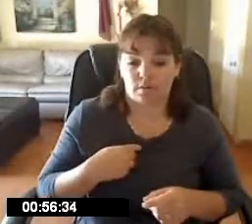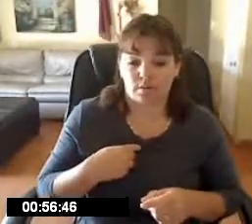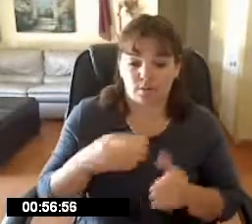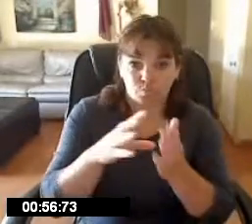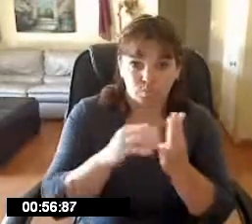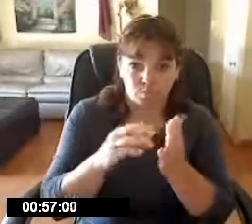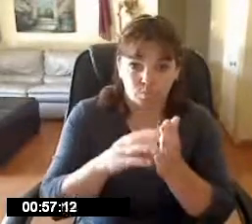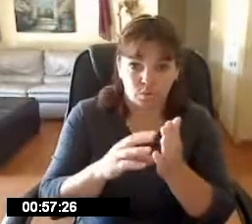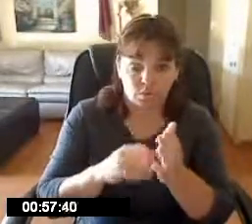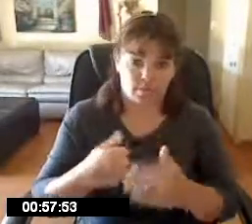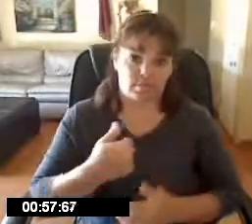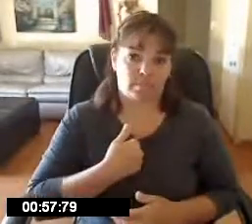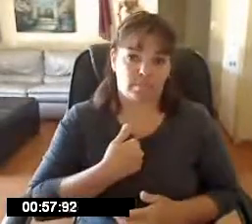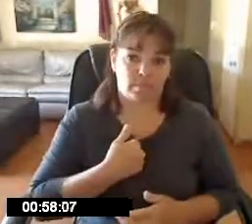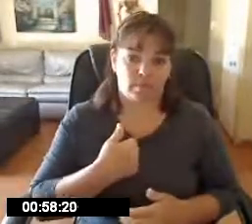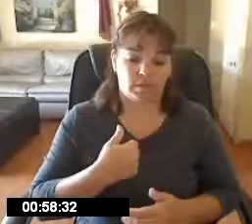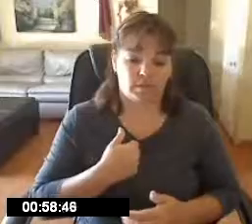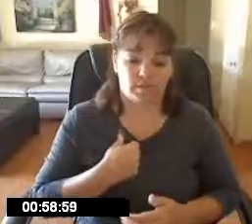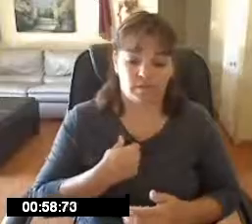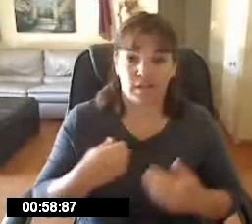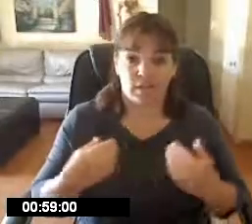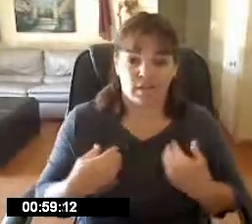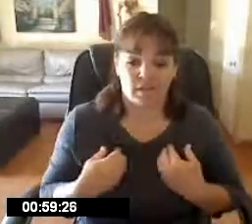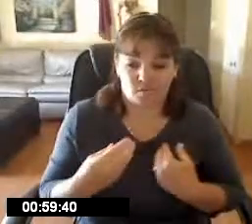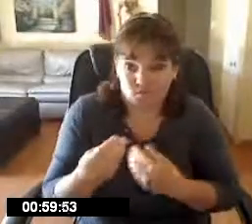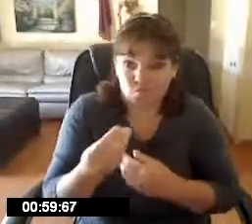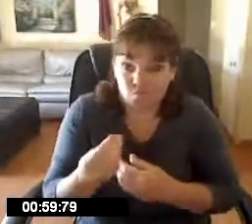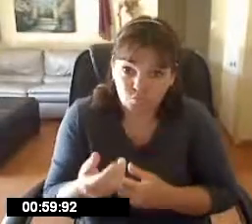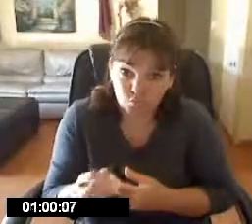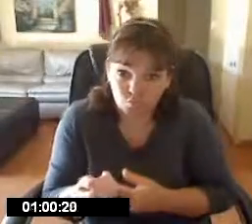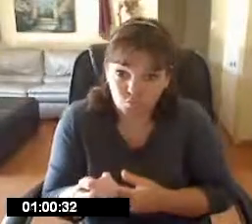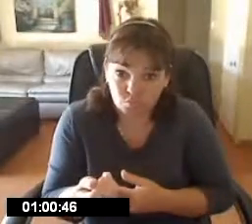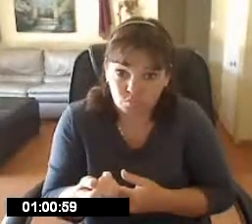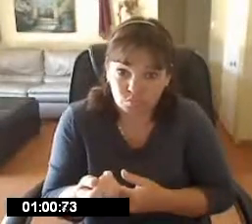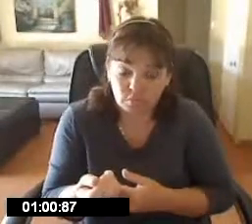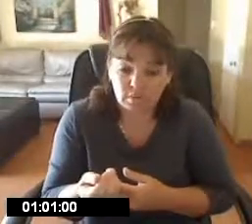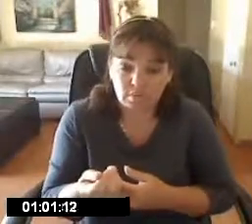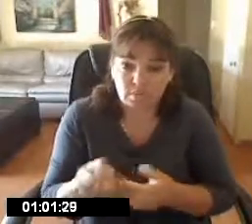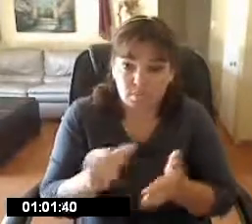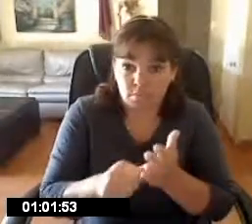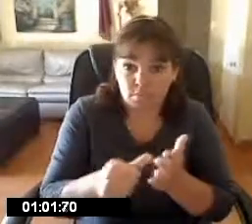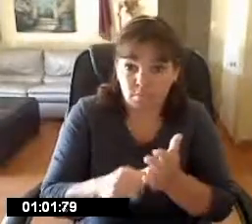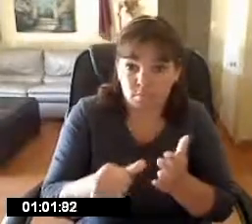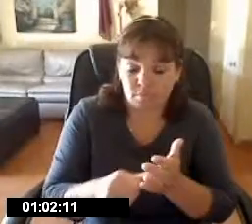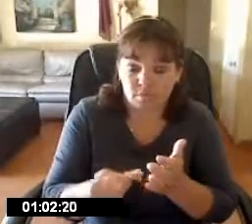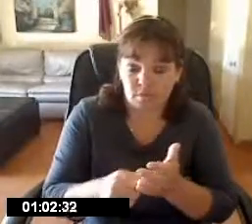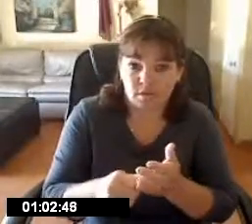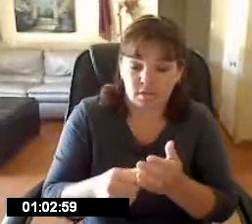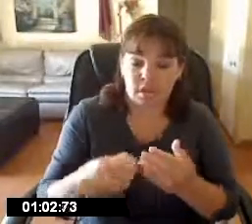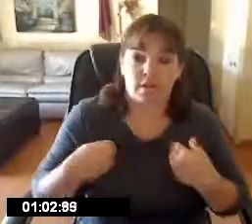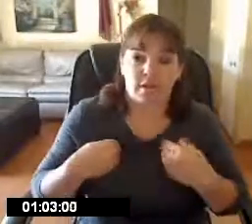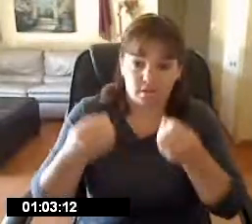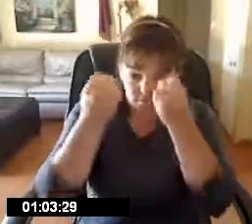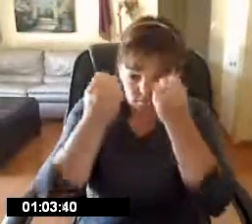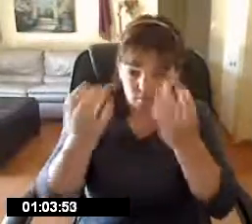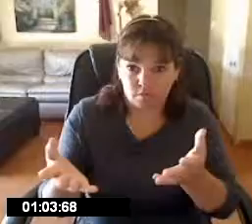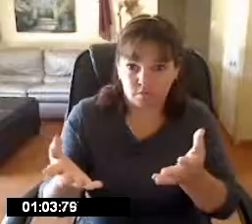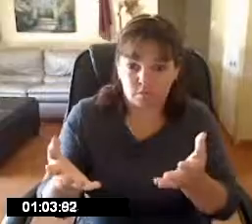is several pages of information that's specifically related to the written test, or what we call the knowledge